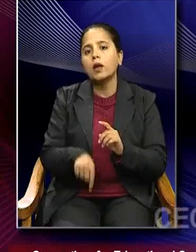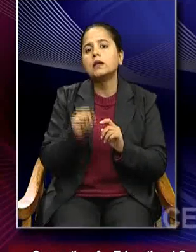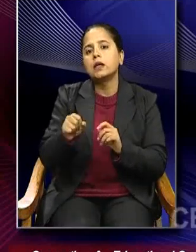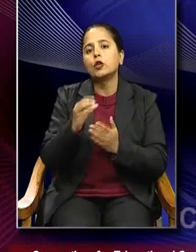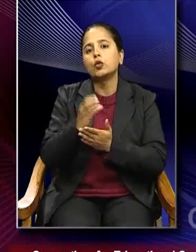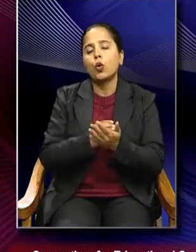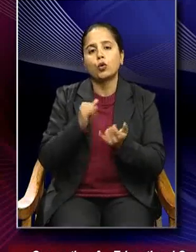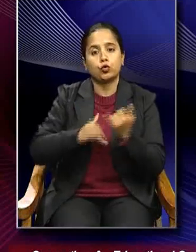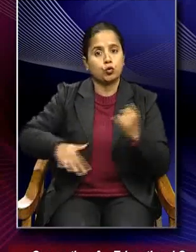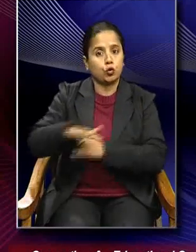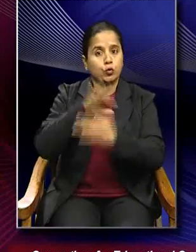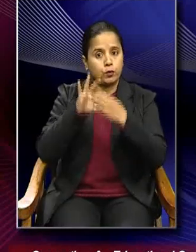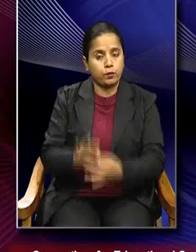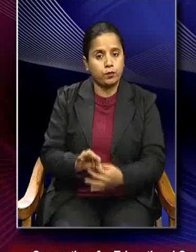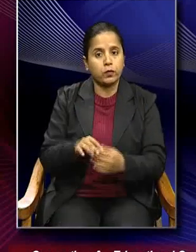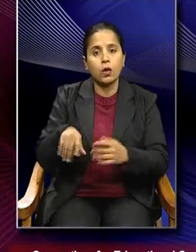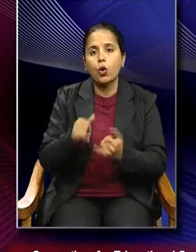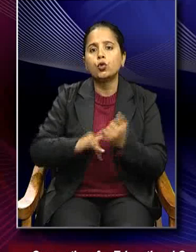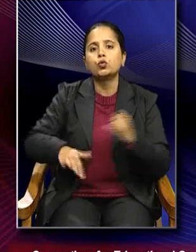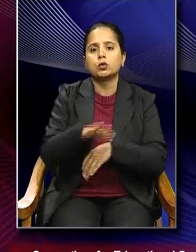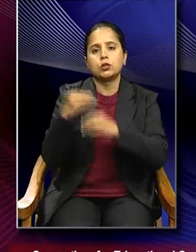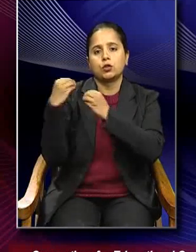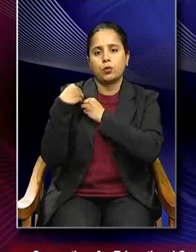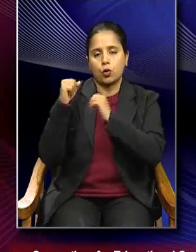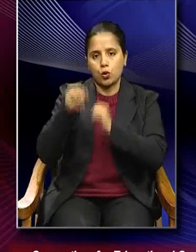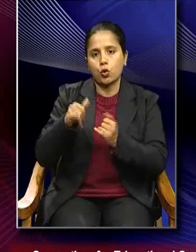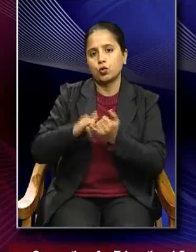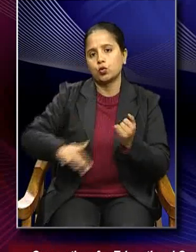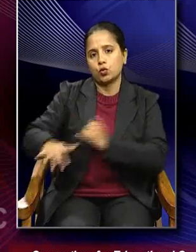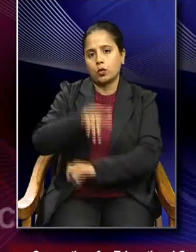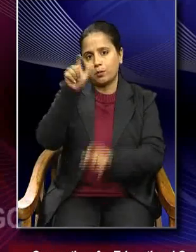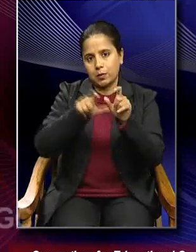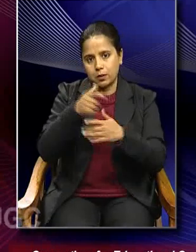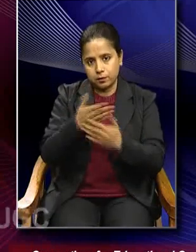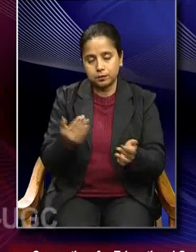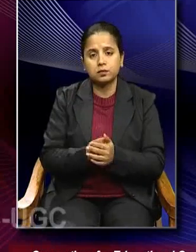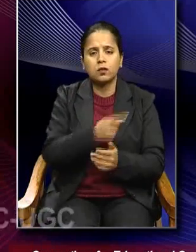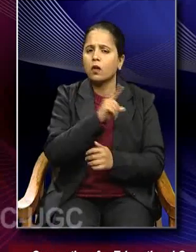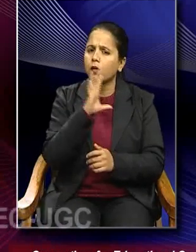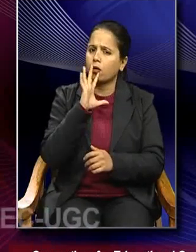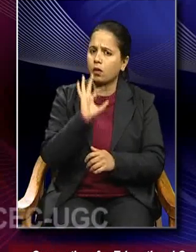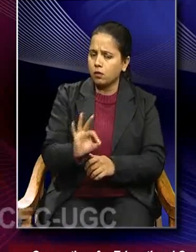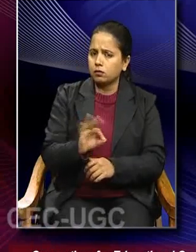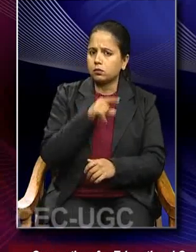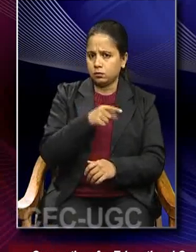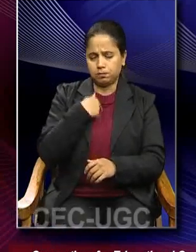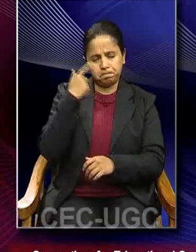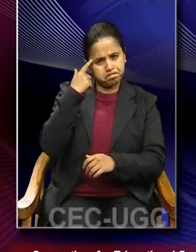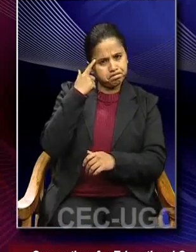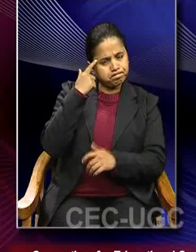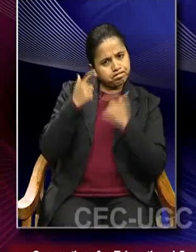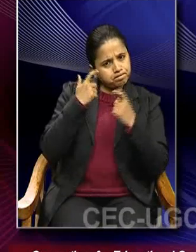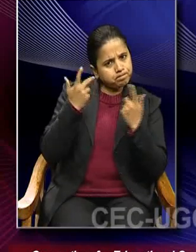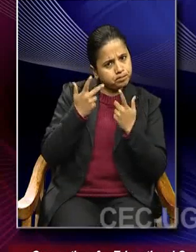sociology and the social responsibility of sociologists. So he was actually critical of